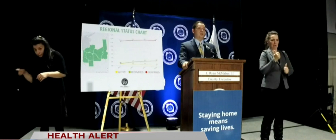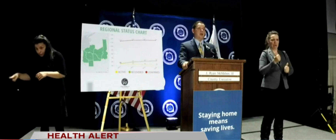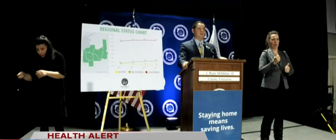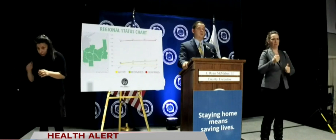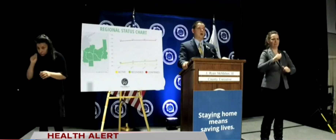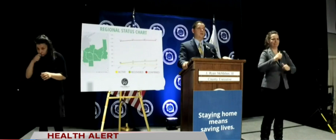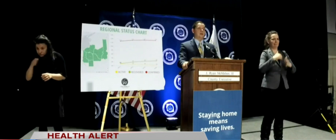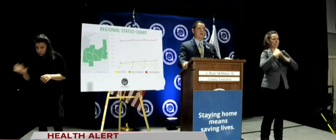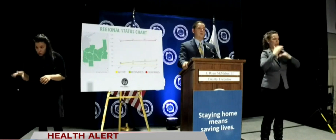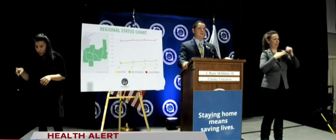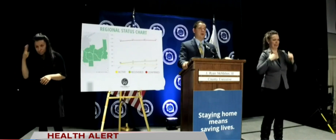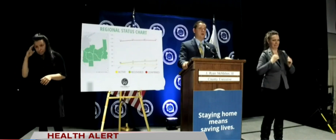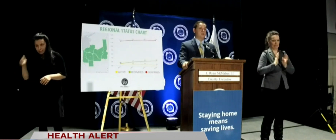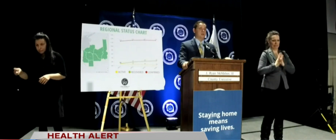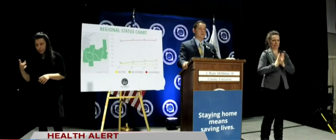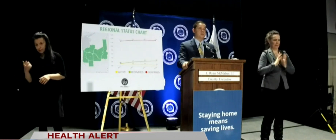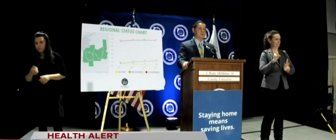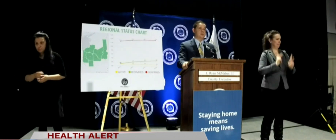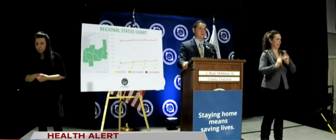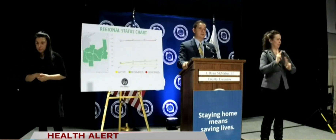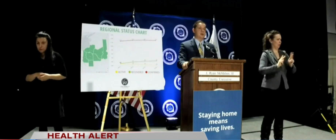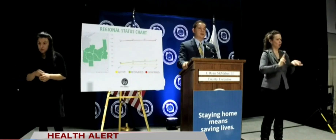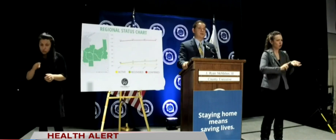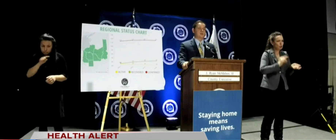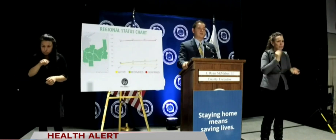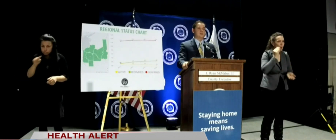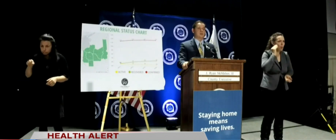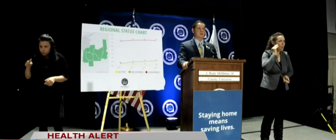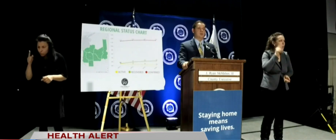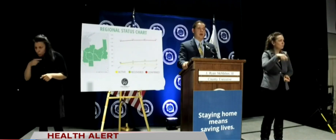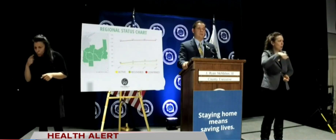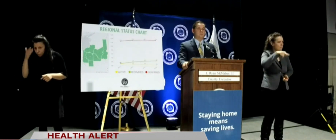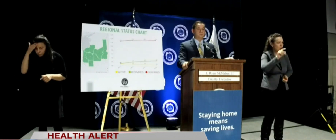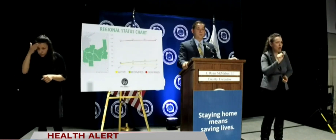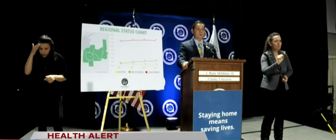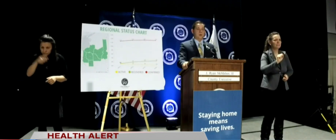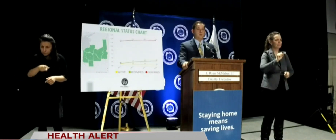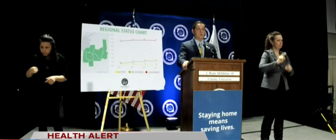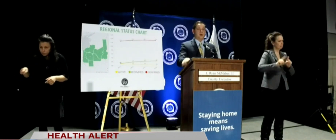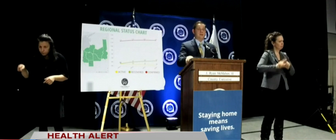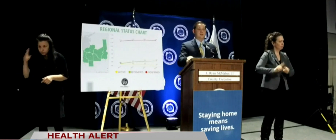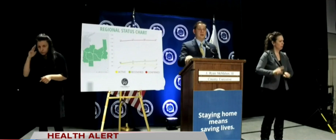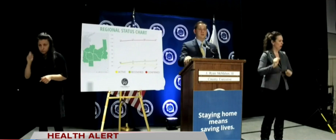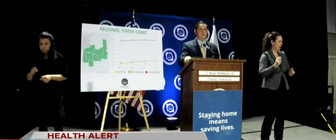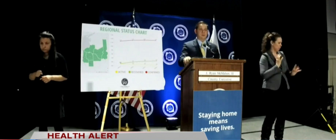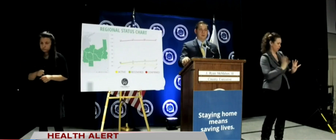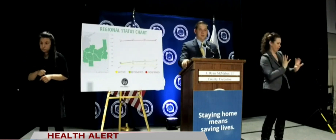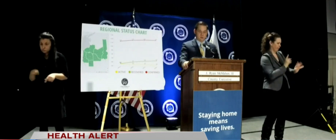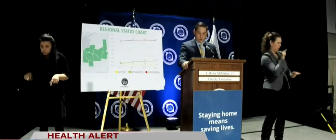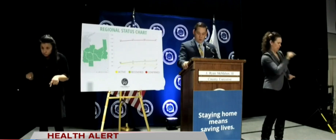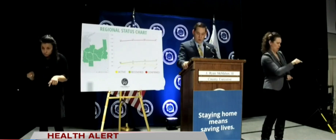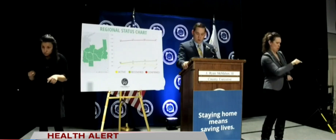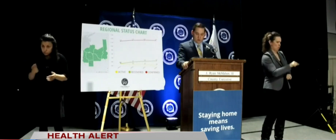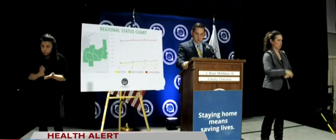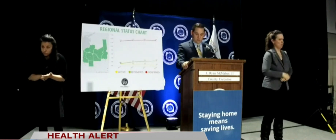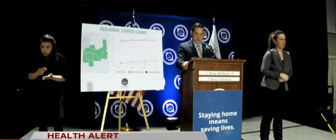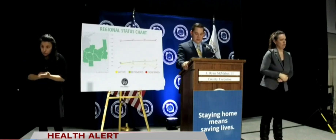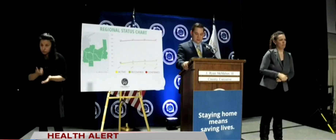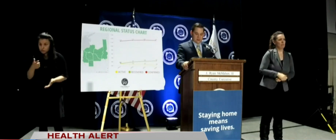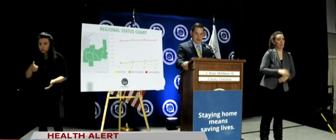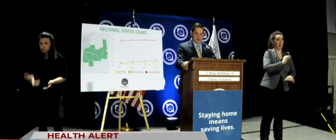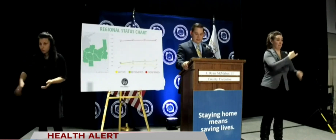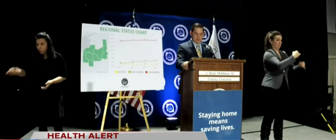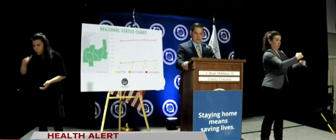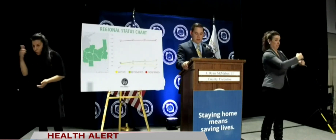there, we're trying to hunt down the virus in those facilities, see if it's still a threat, then we move on to the next facility. So some of